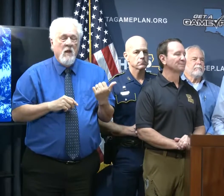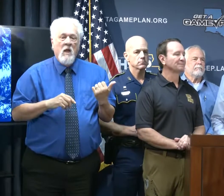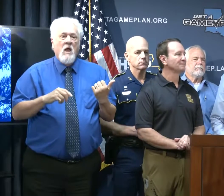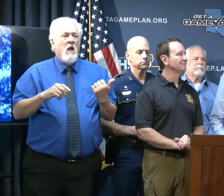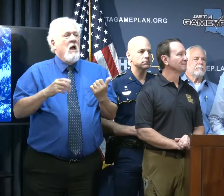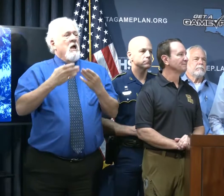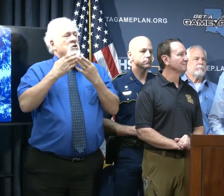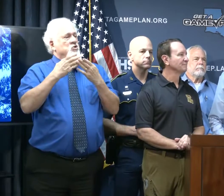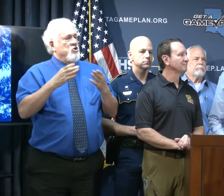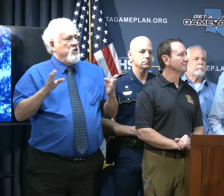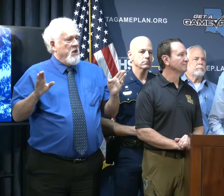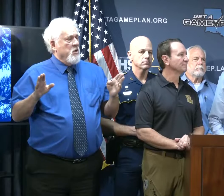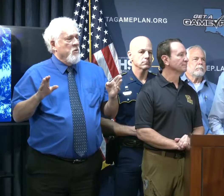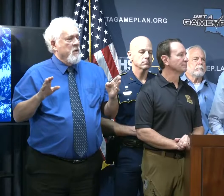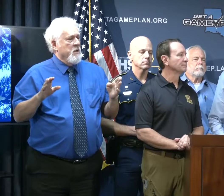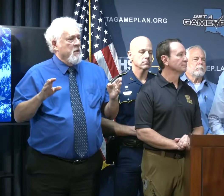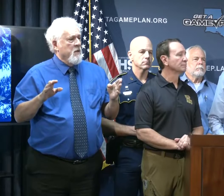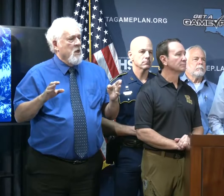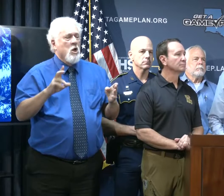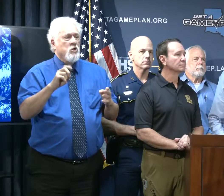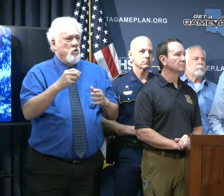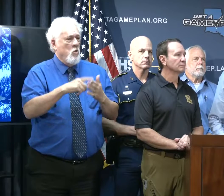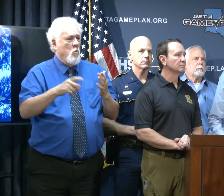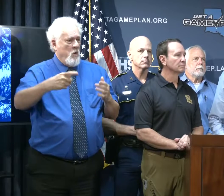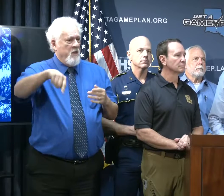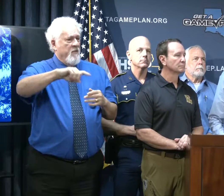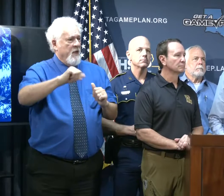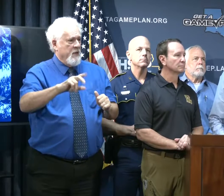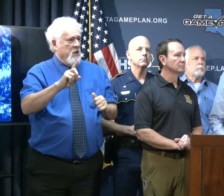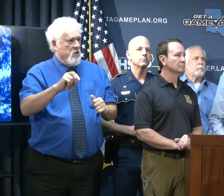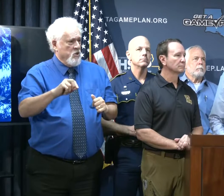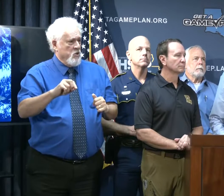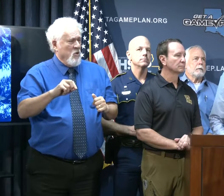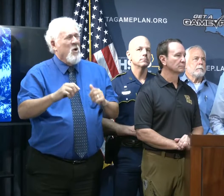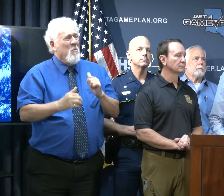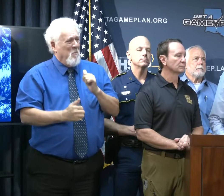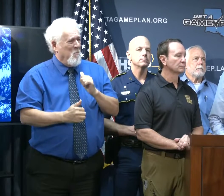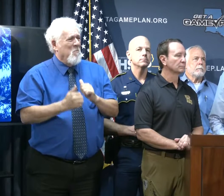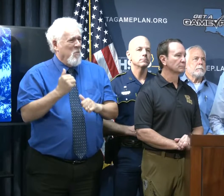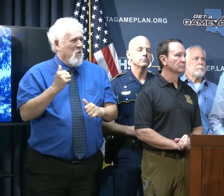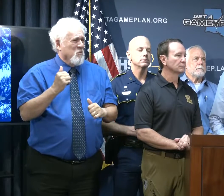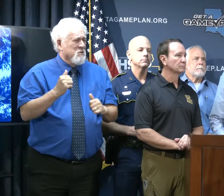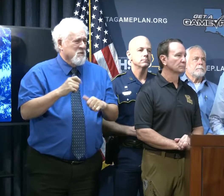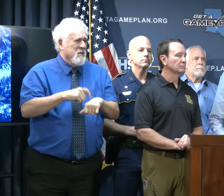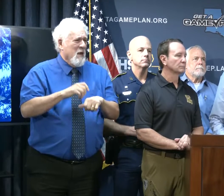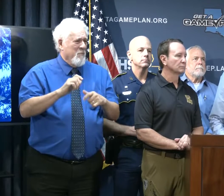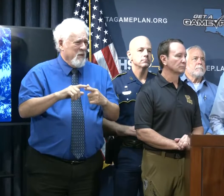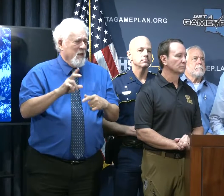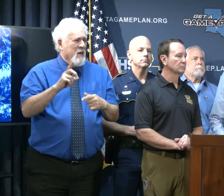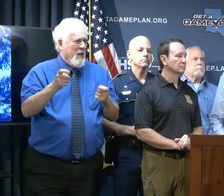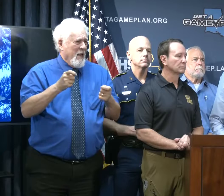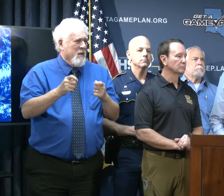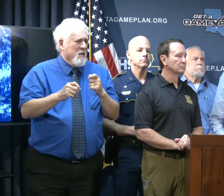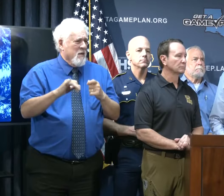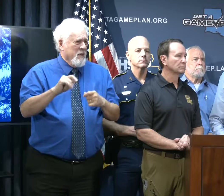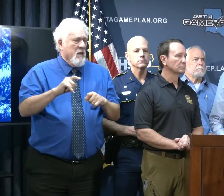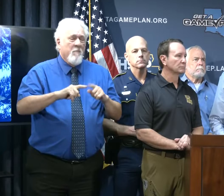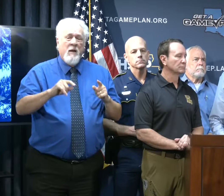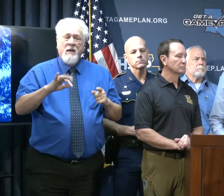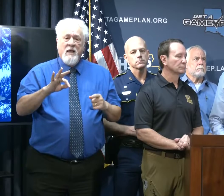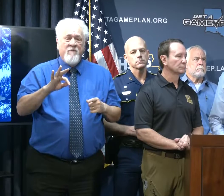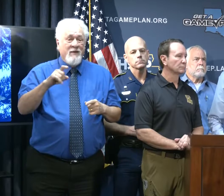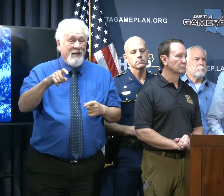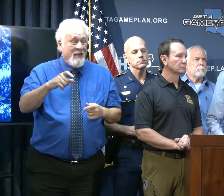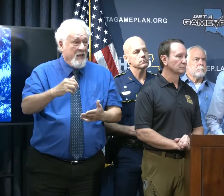They generally will do what they can do at the beginning, and most of the time they can handle it themselves. But if they